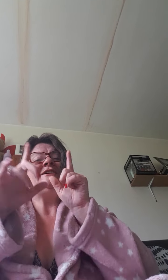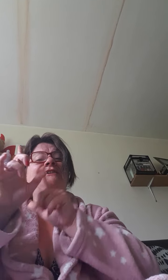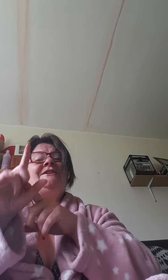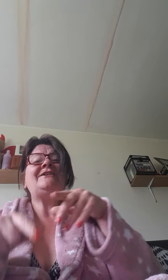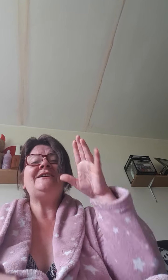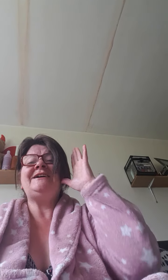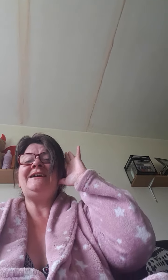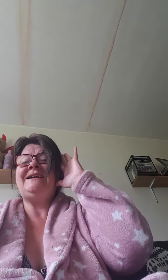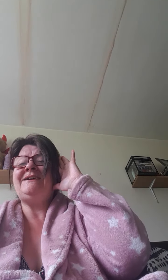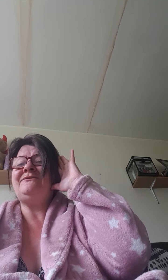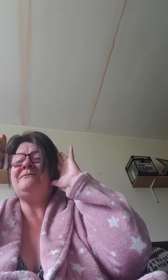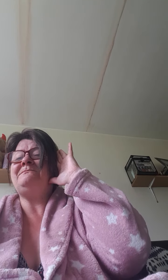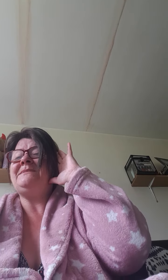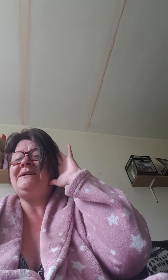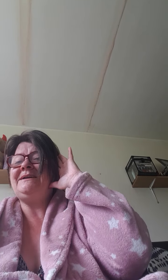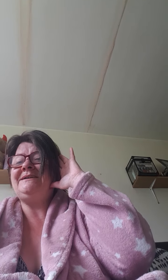Suddenly I hear me